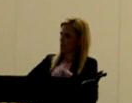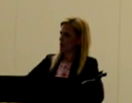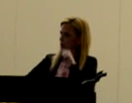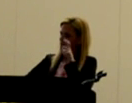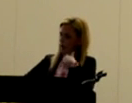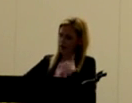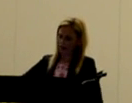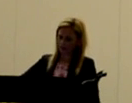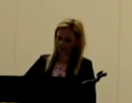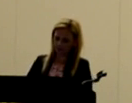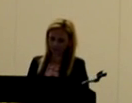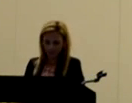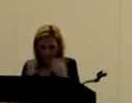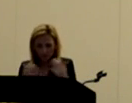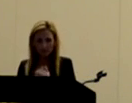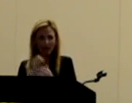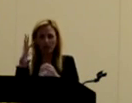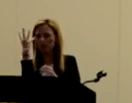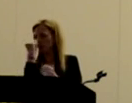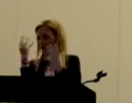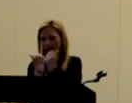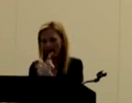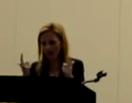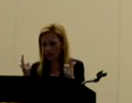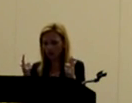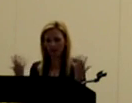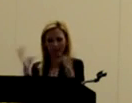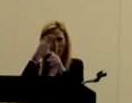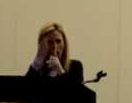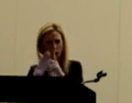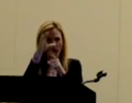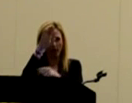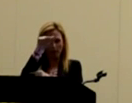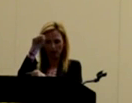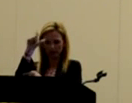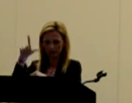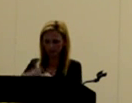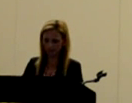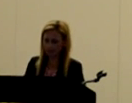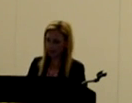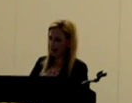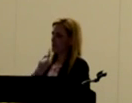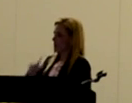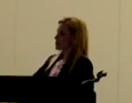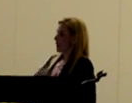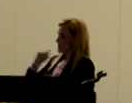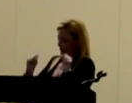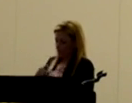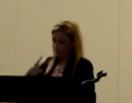I am proud of who I am, of the beautiful language and the culture of American Sign Language. And I am proud to be